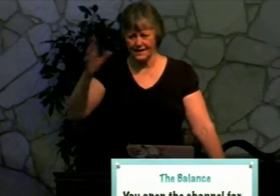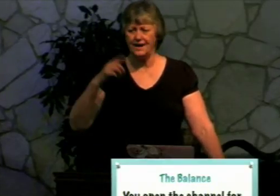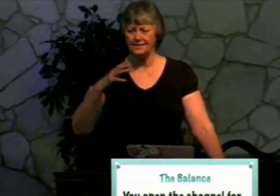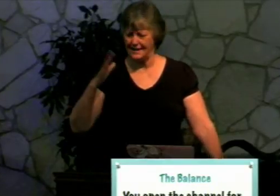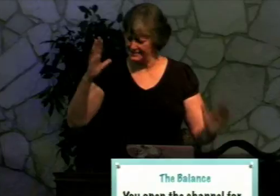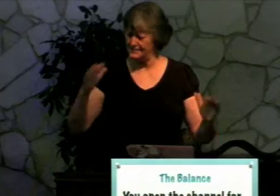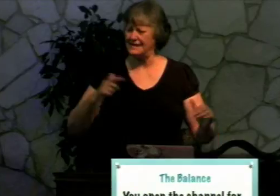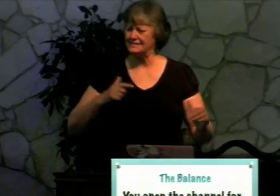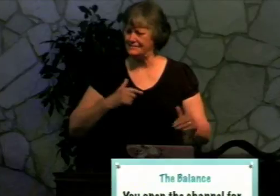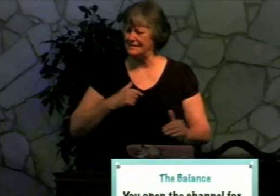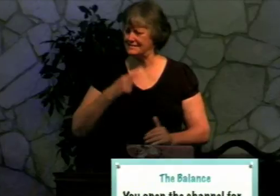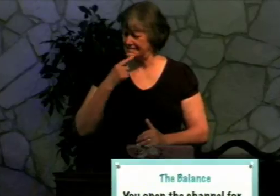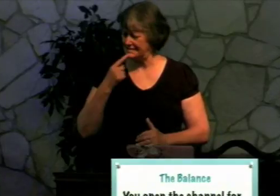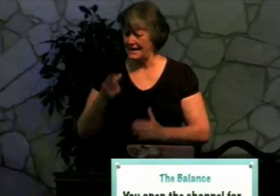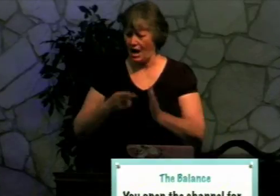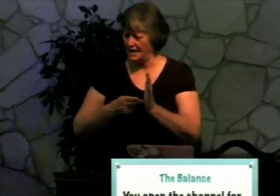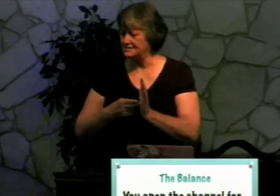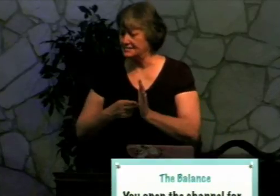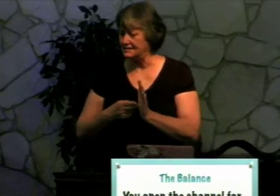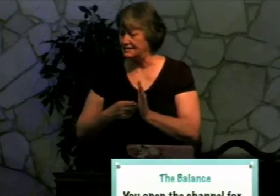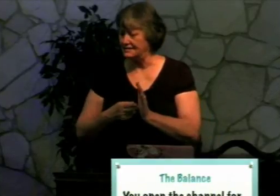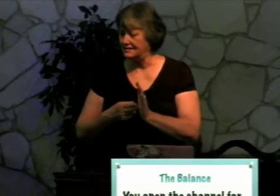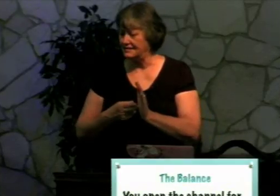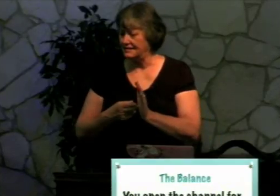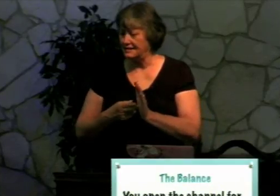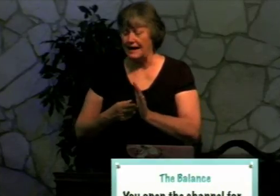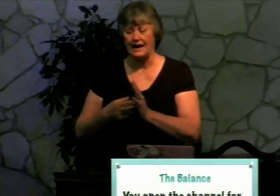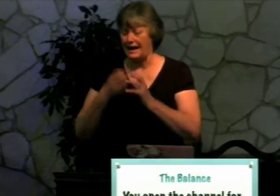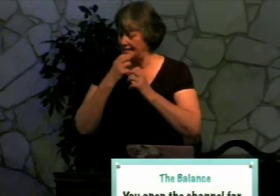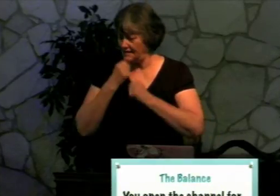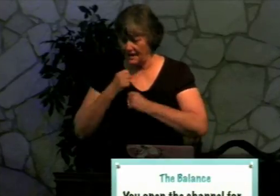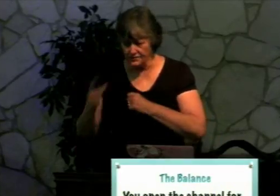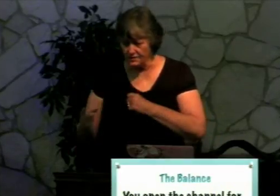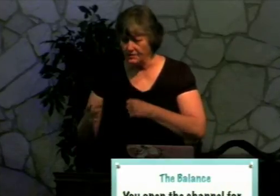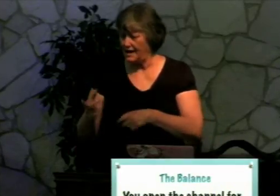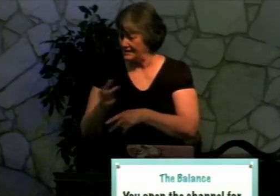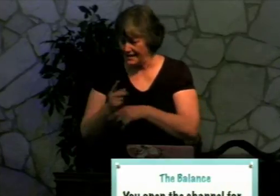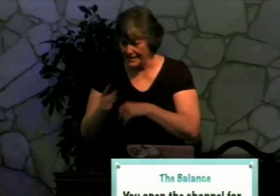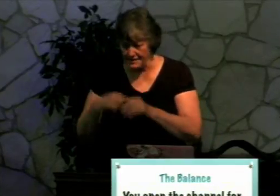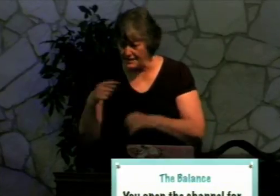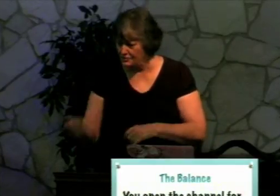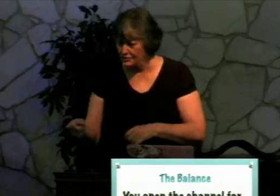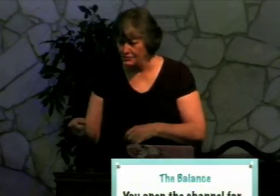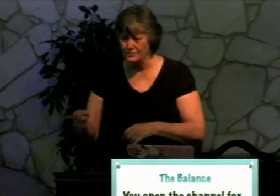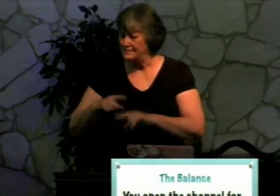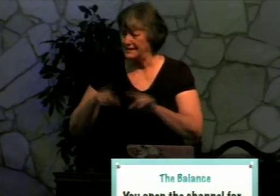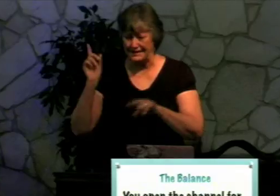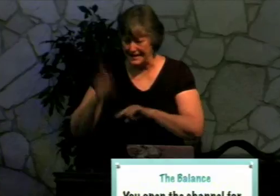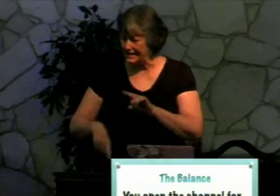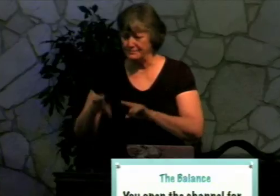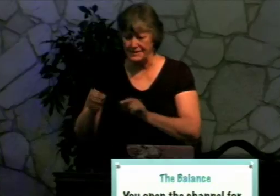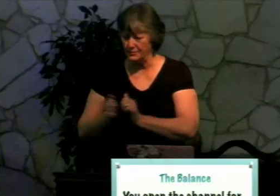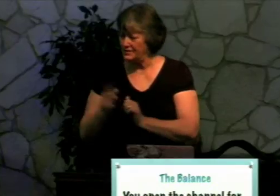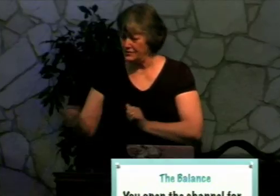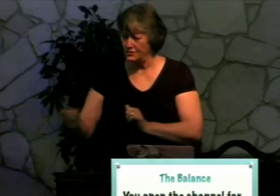God expects me to say honestly, I love you, I care about you, but I can't be with you